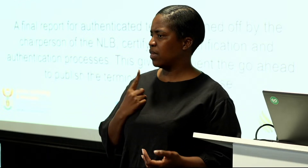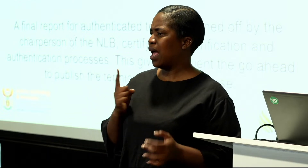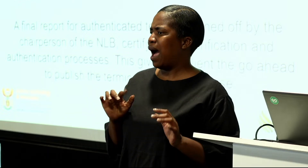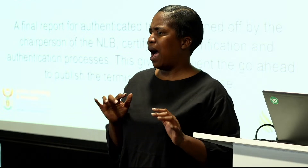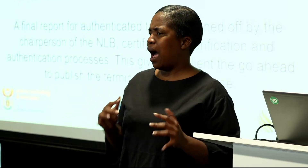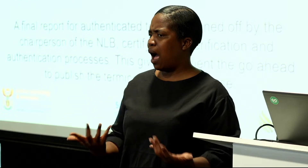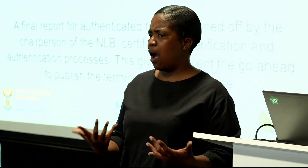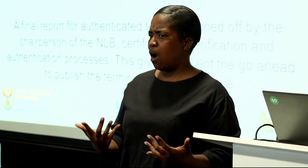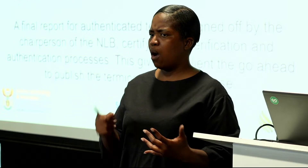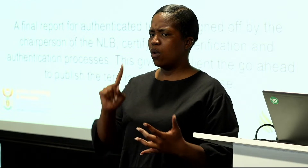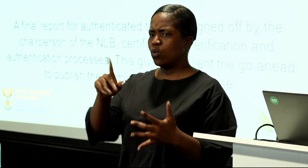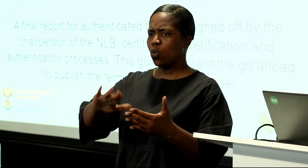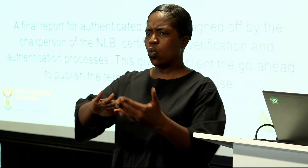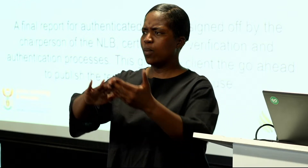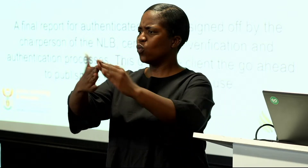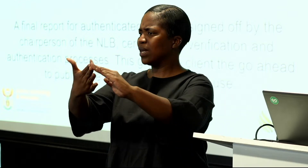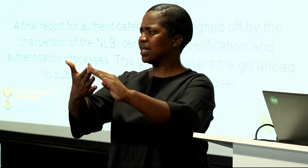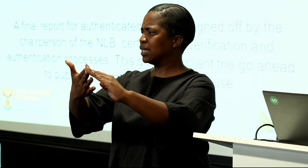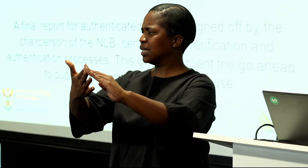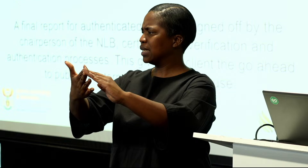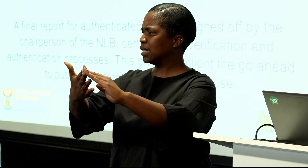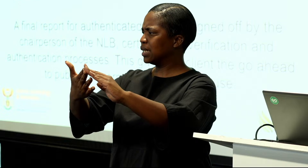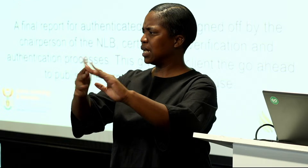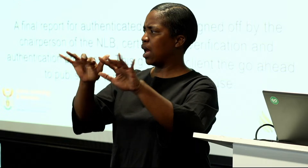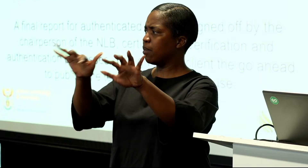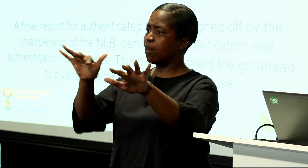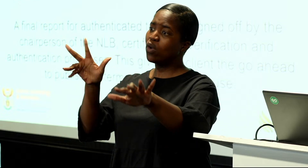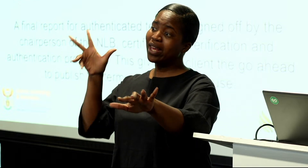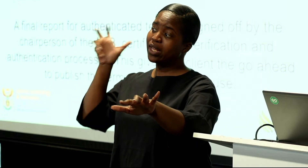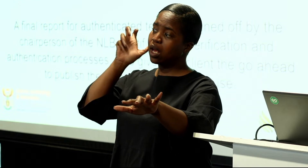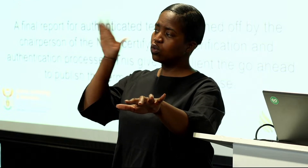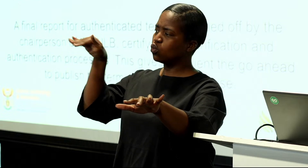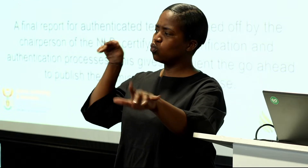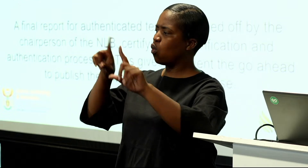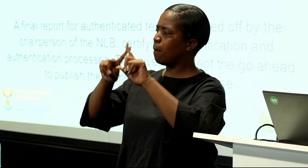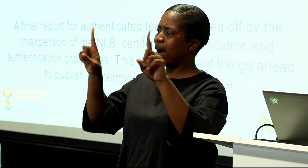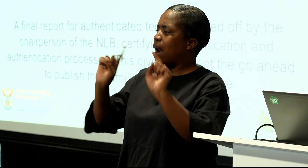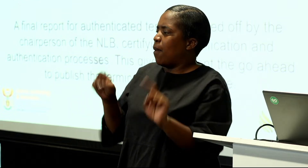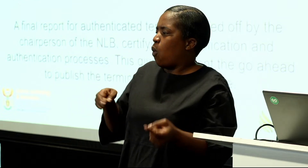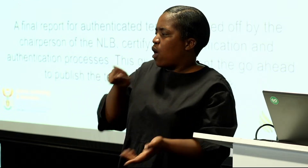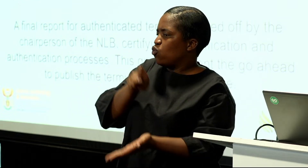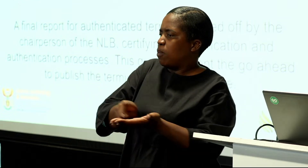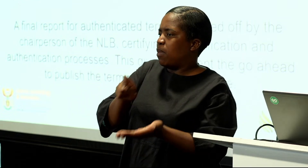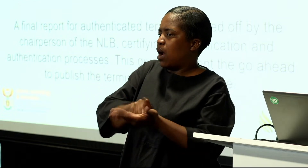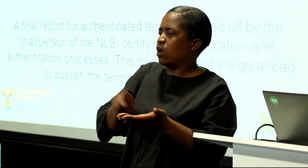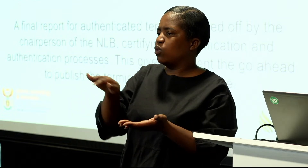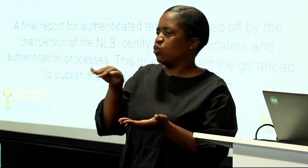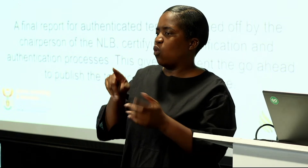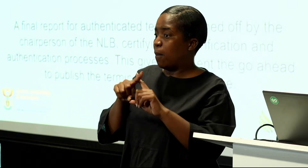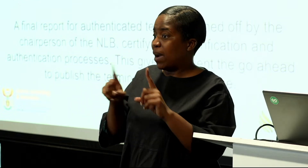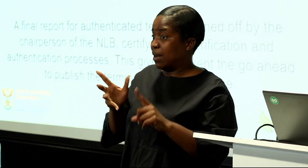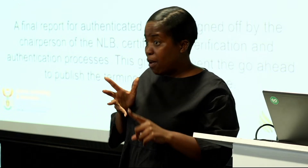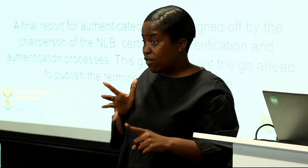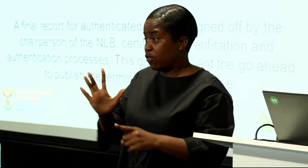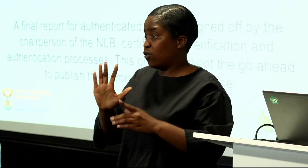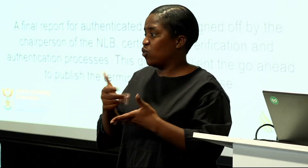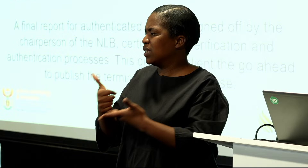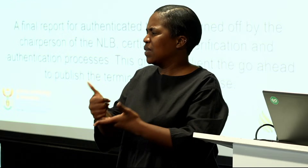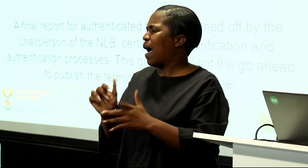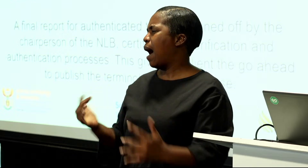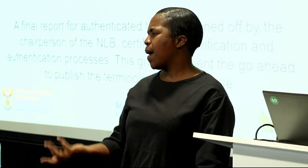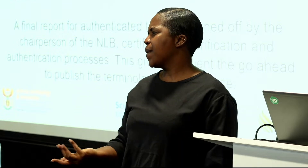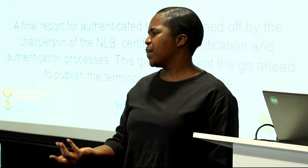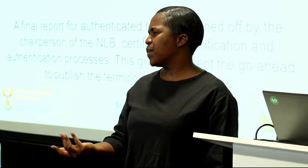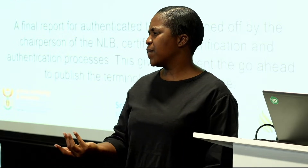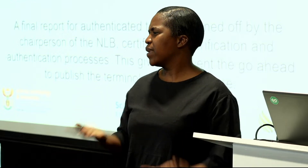then go to communities where people who hear Zulu but can't read Zulu can be able to be assisted in terms of